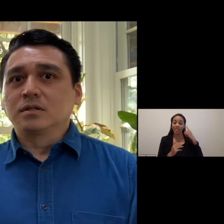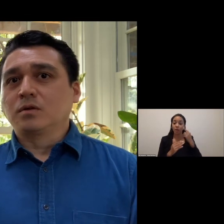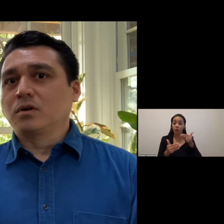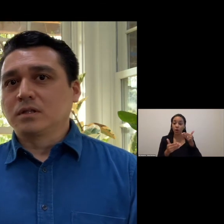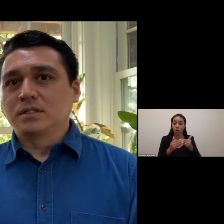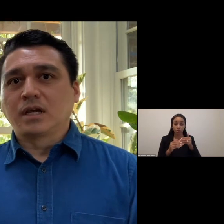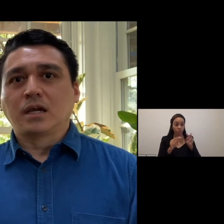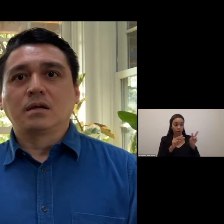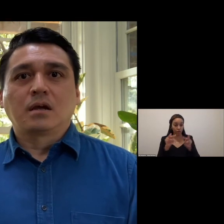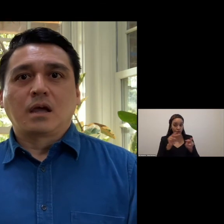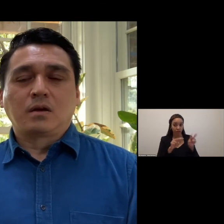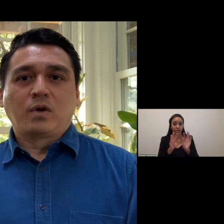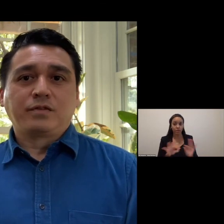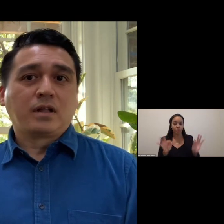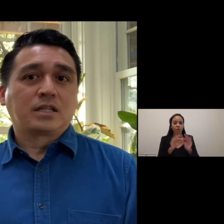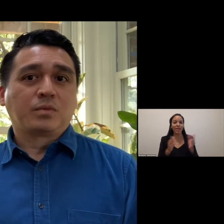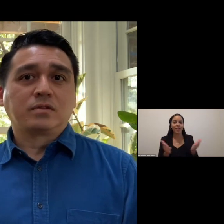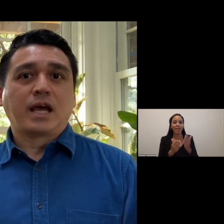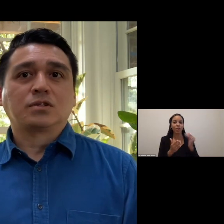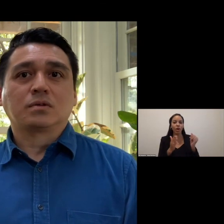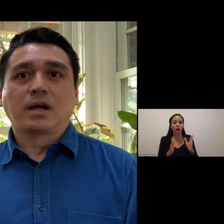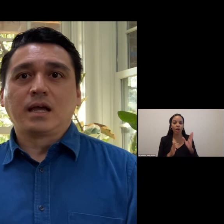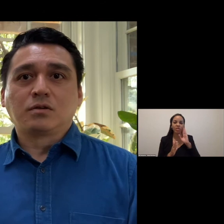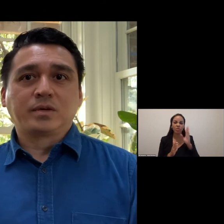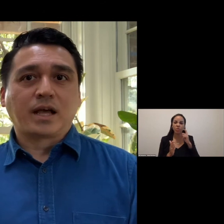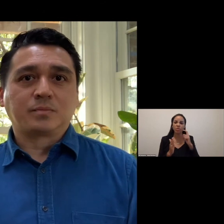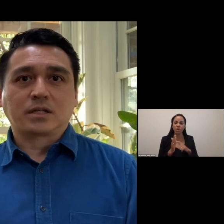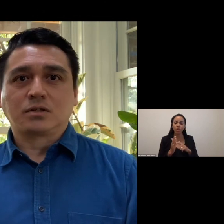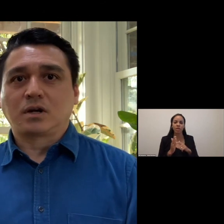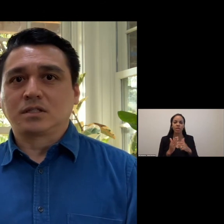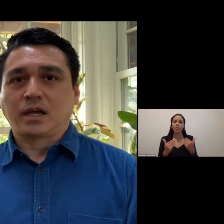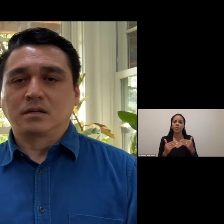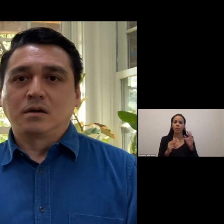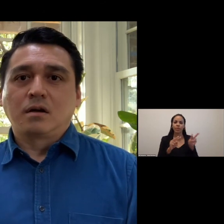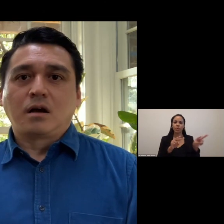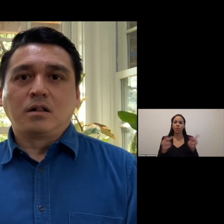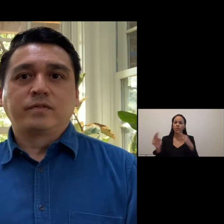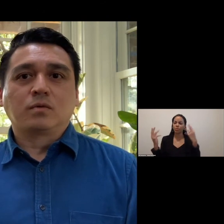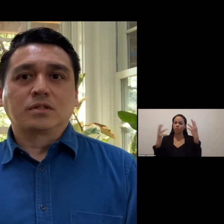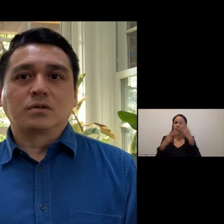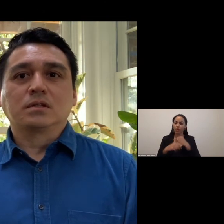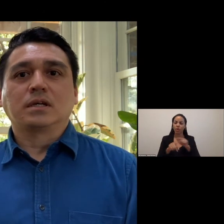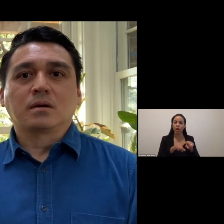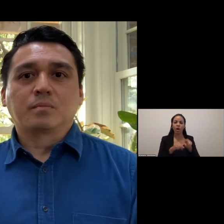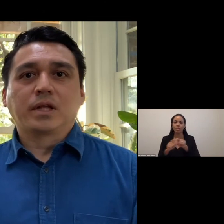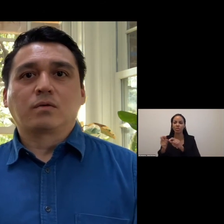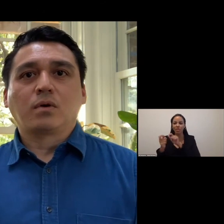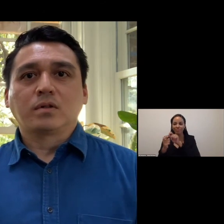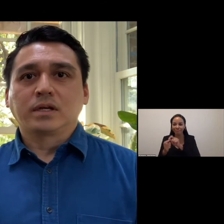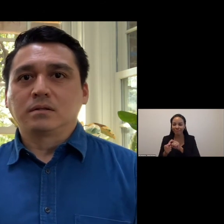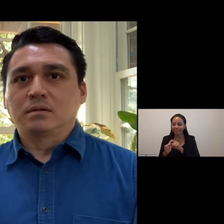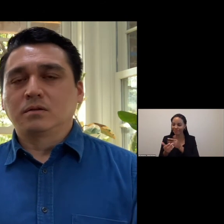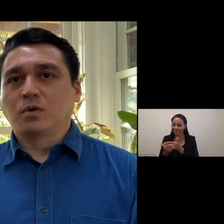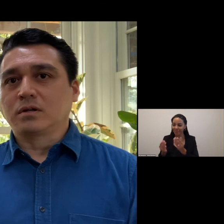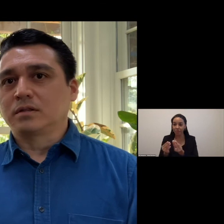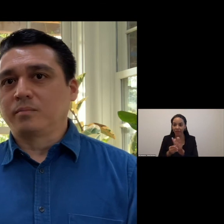materials in their work, let's say, and Wave Hill has both natural and urban aspects to our site. All of that will certainly play a role